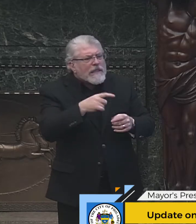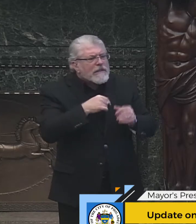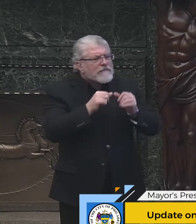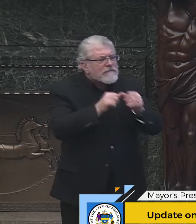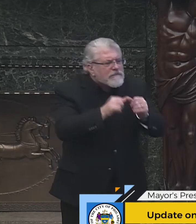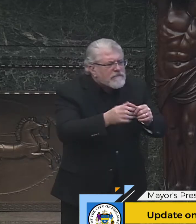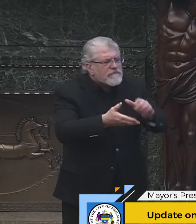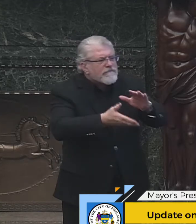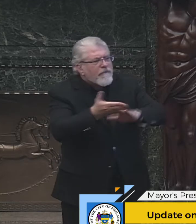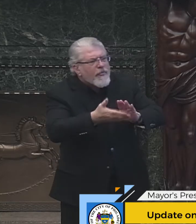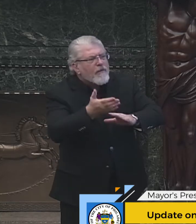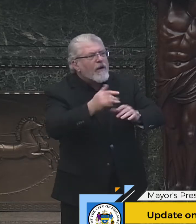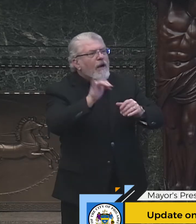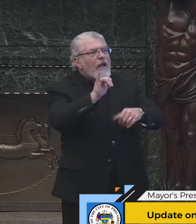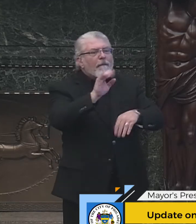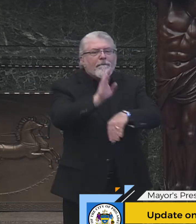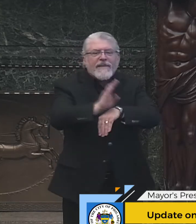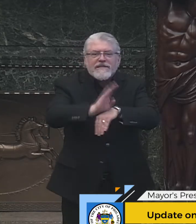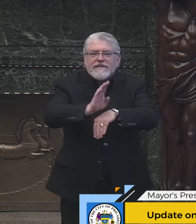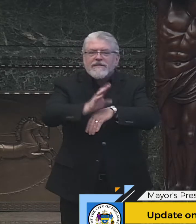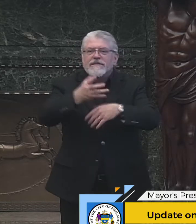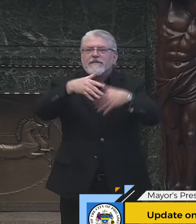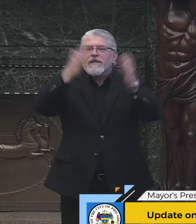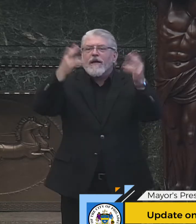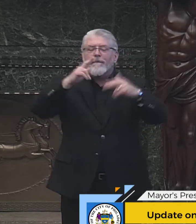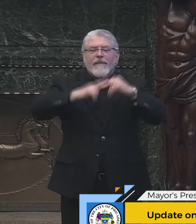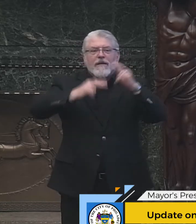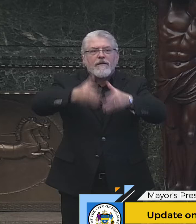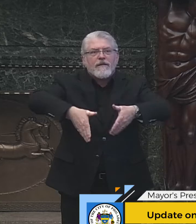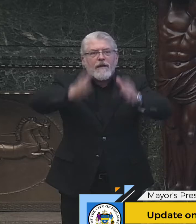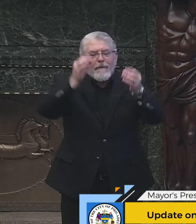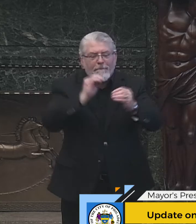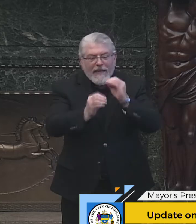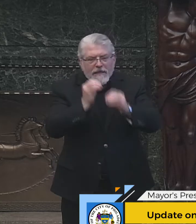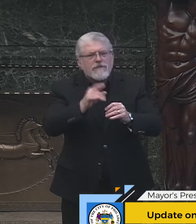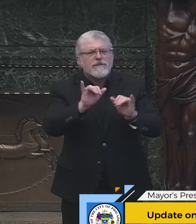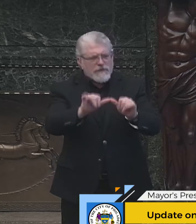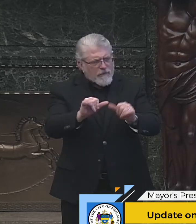further details, so please look for that at